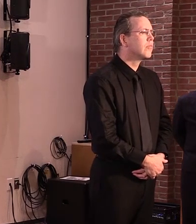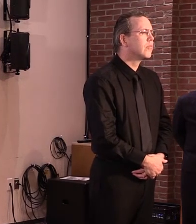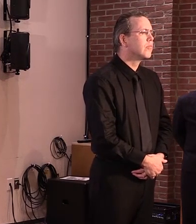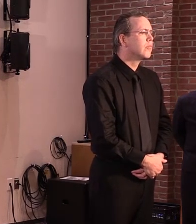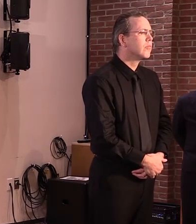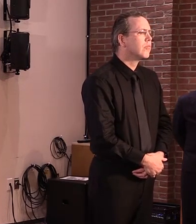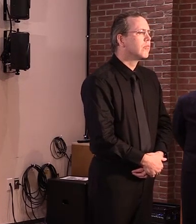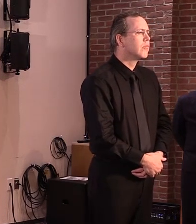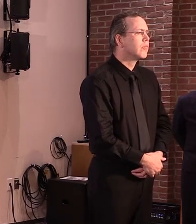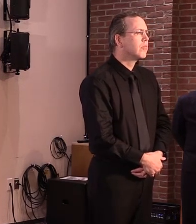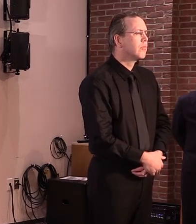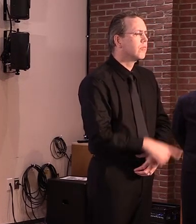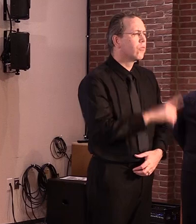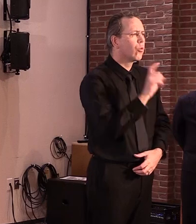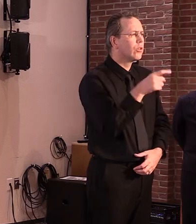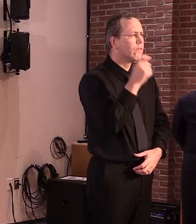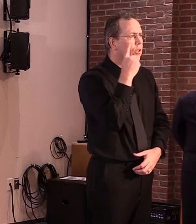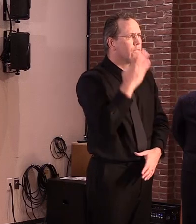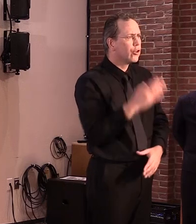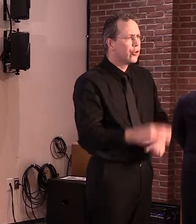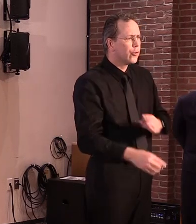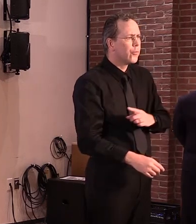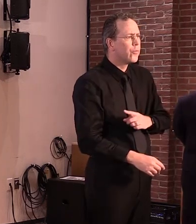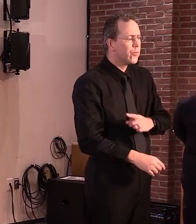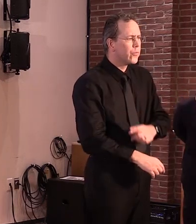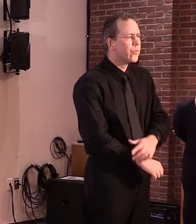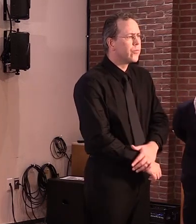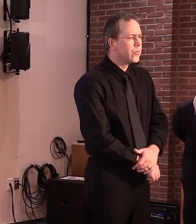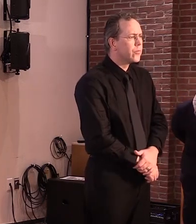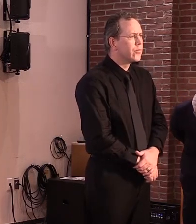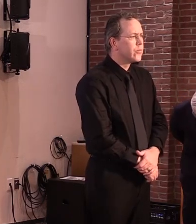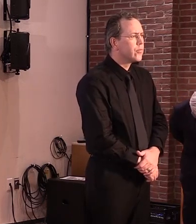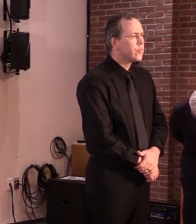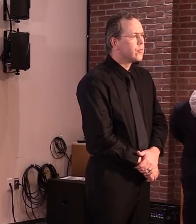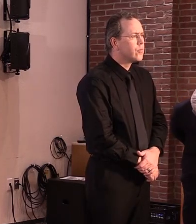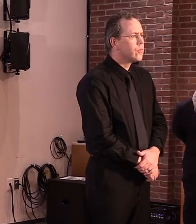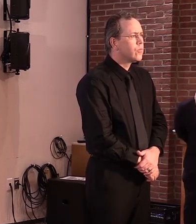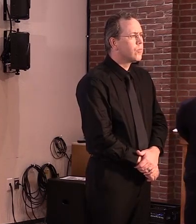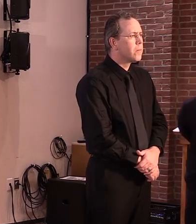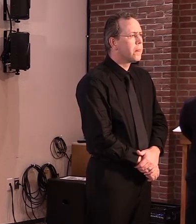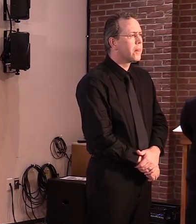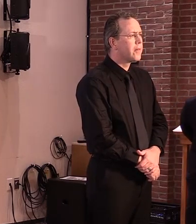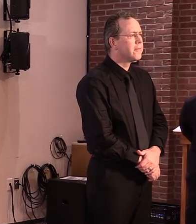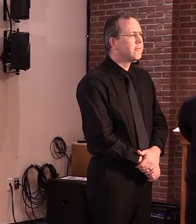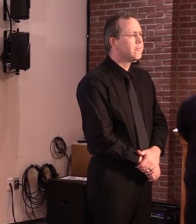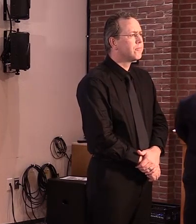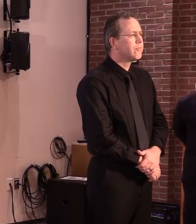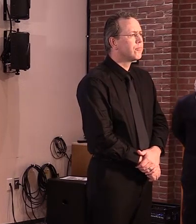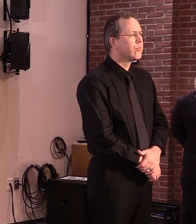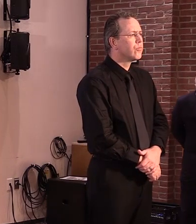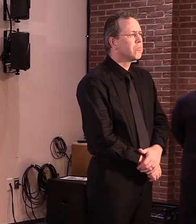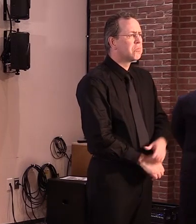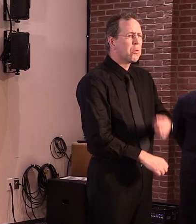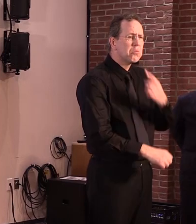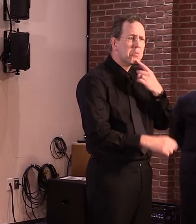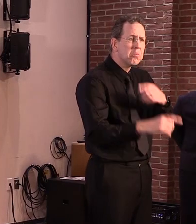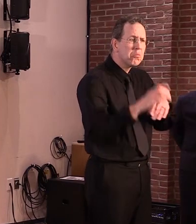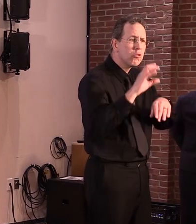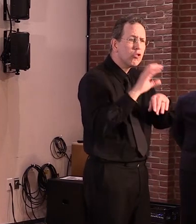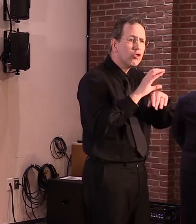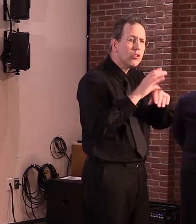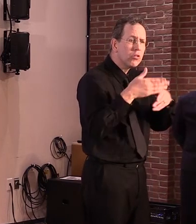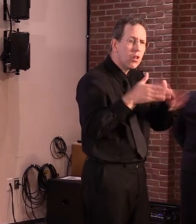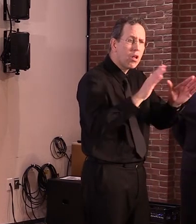to 25% occupancy for church worship gatherings, I'm just wondering what